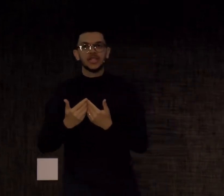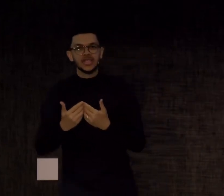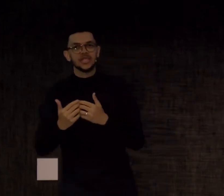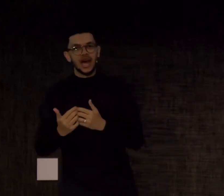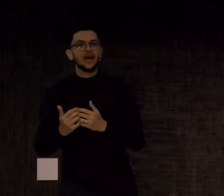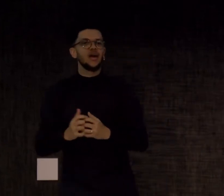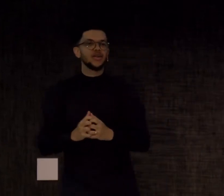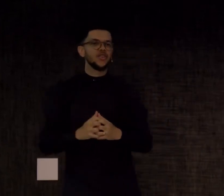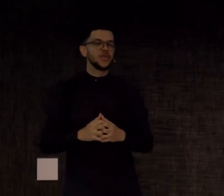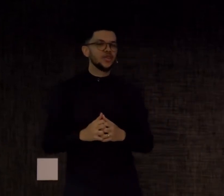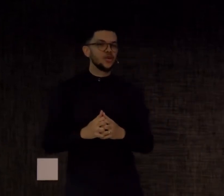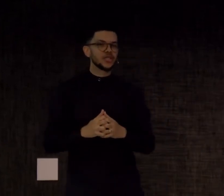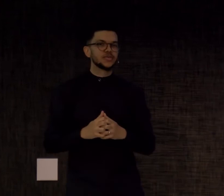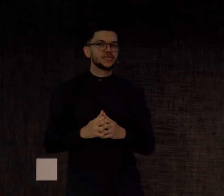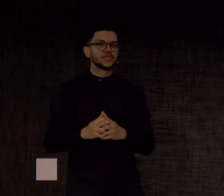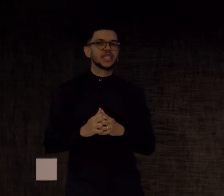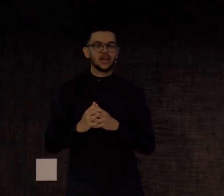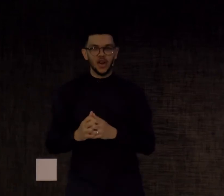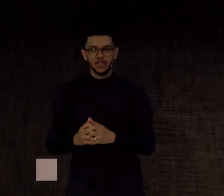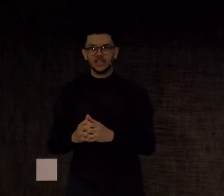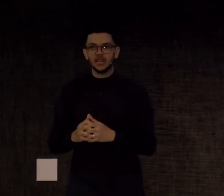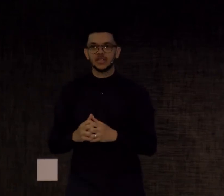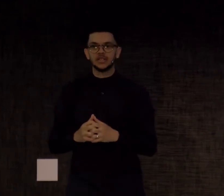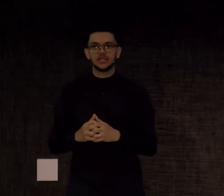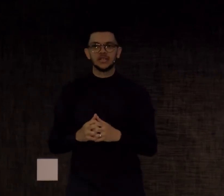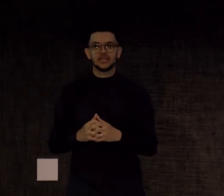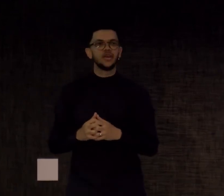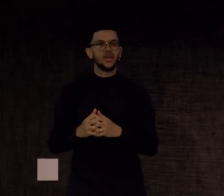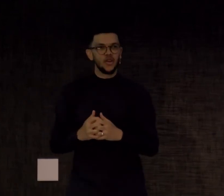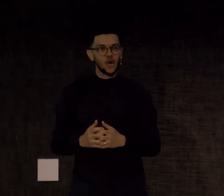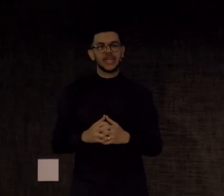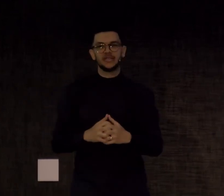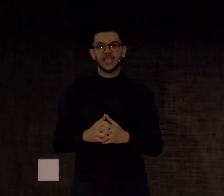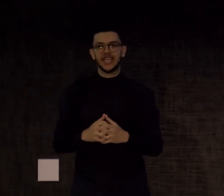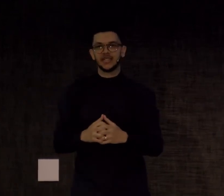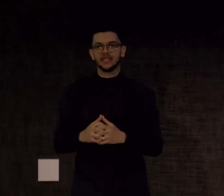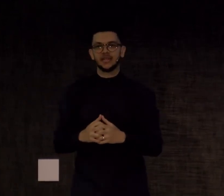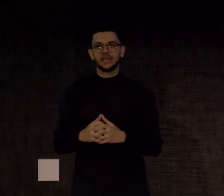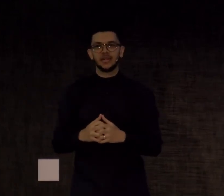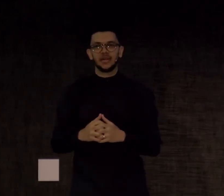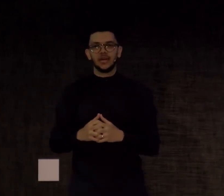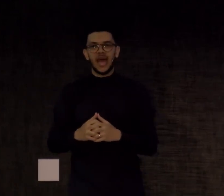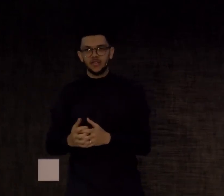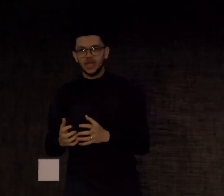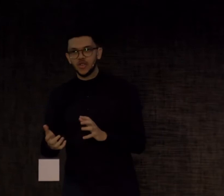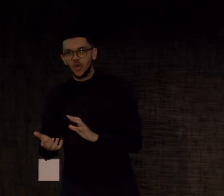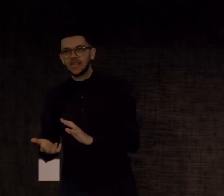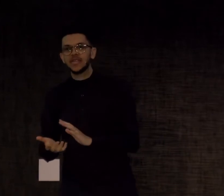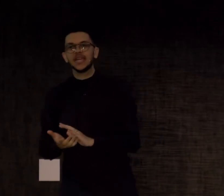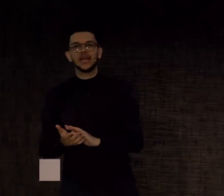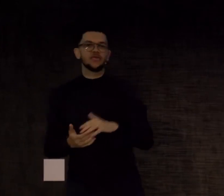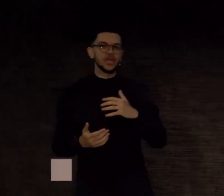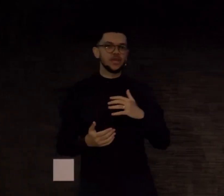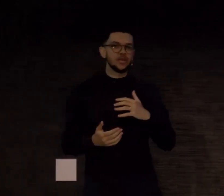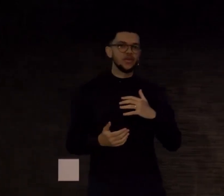Orthodoxy is the die-hard of human thought. It learns not, nor can it forget. And if we do one